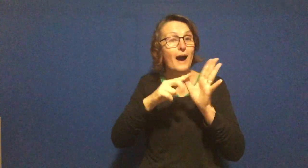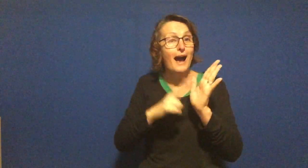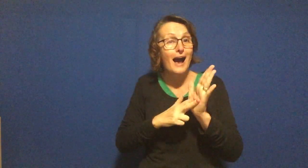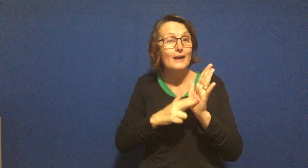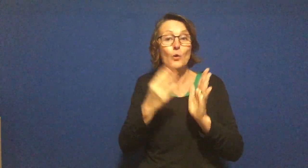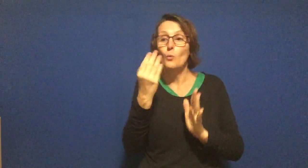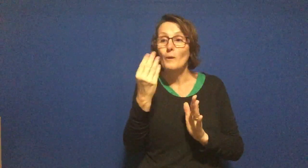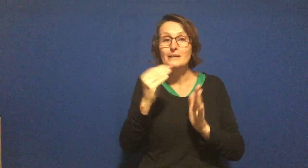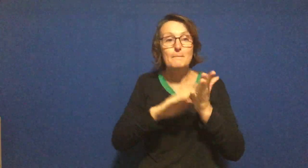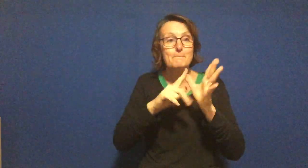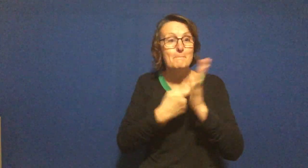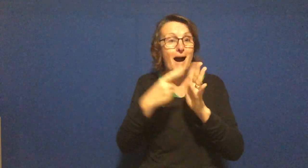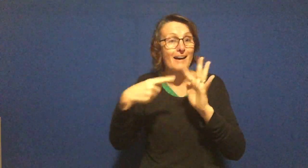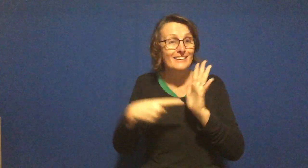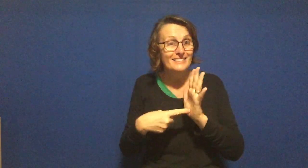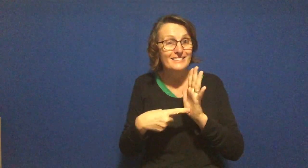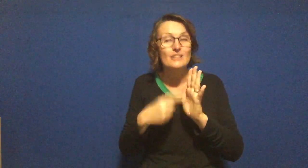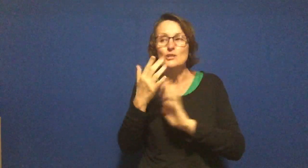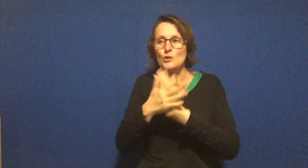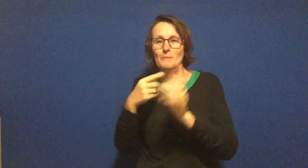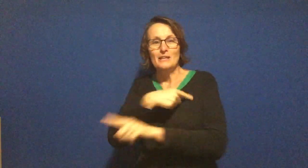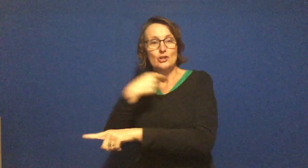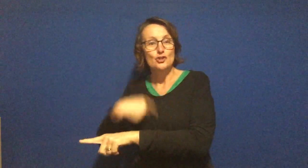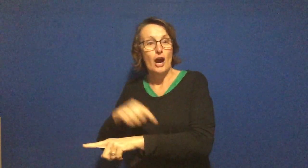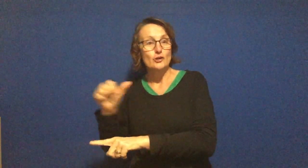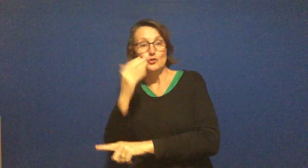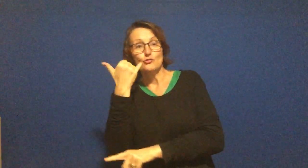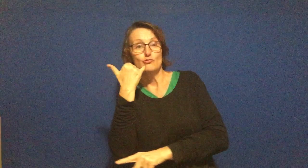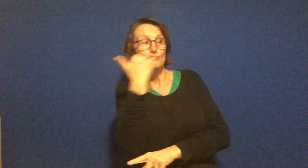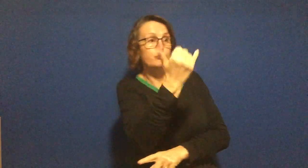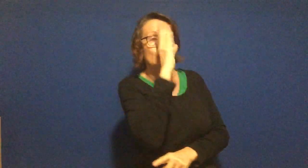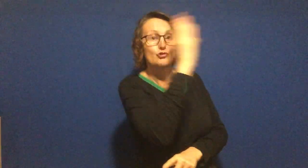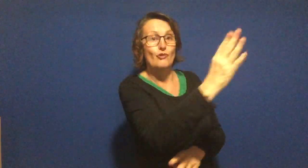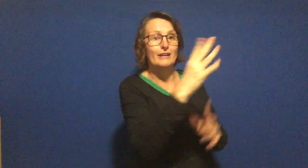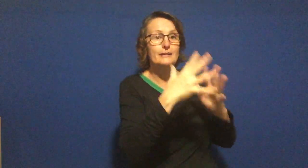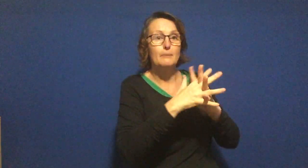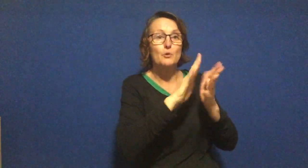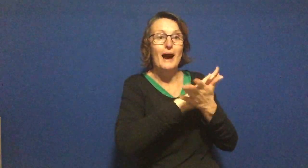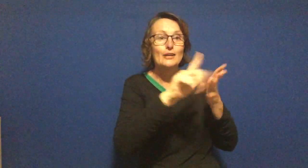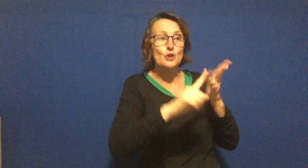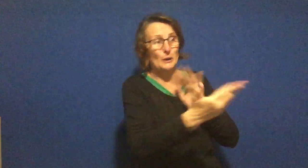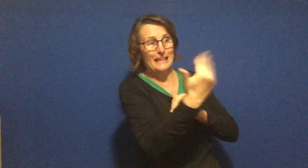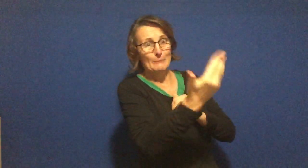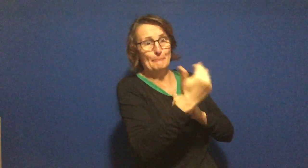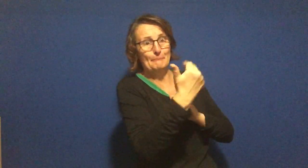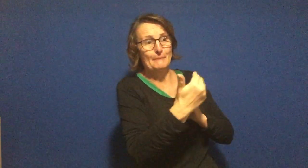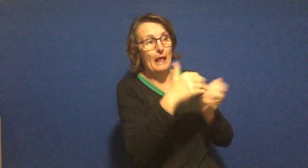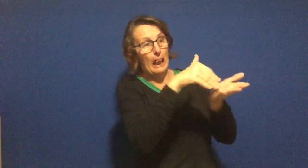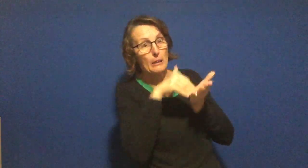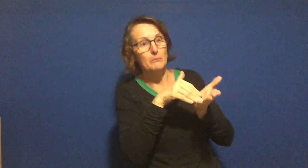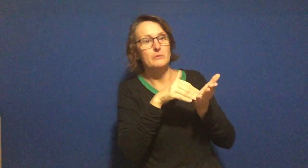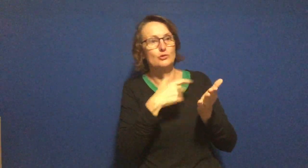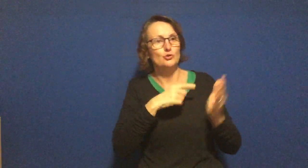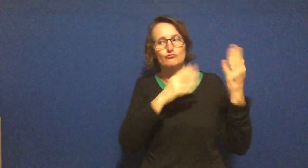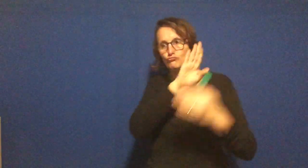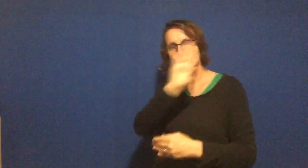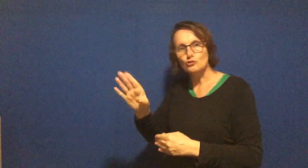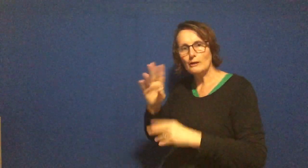been notified. Chinese asked for help, come in, have a look, help us to control this. So people get in right at